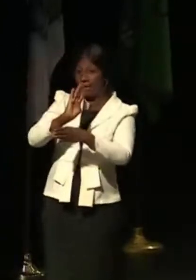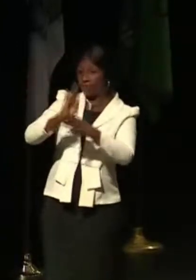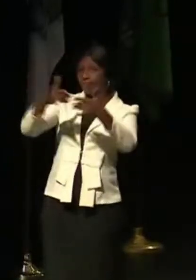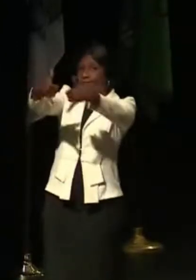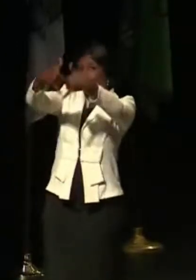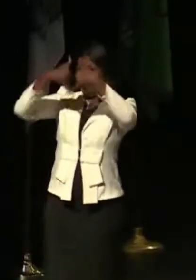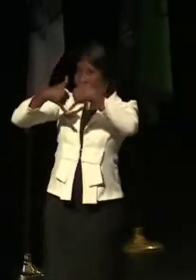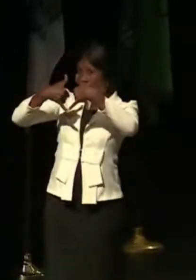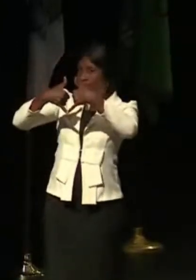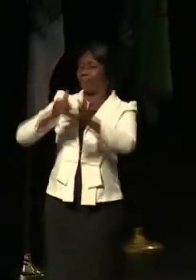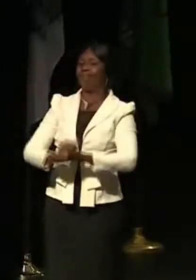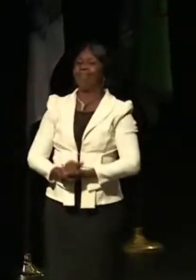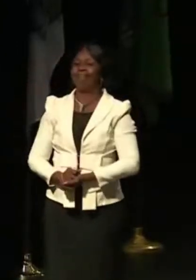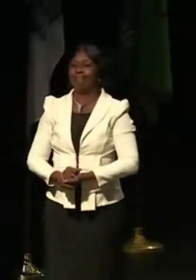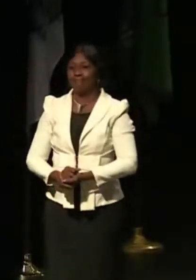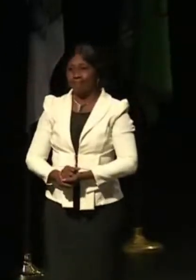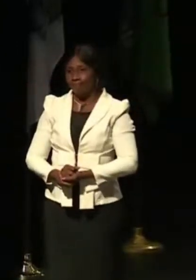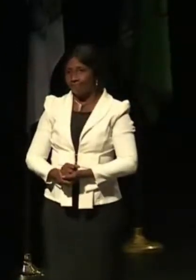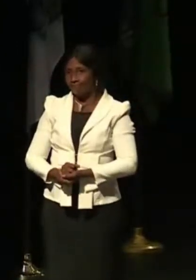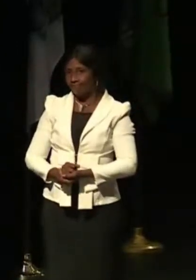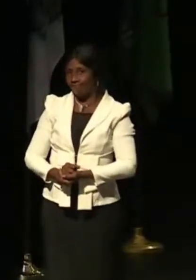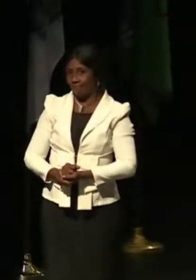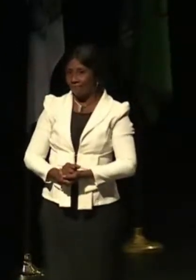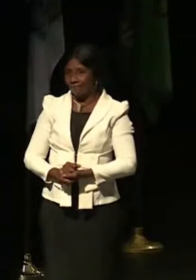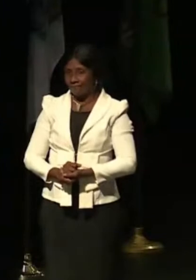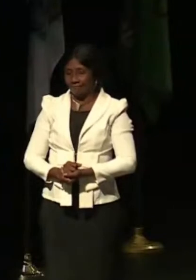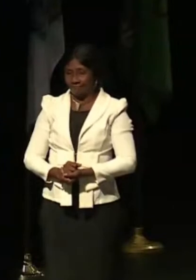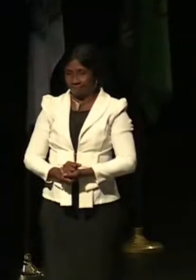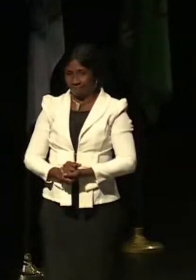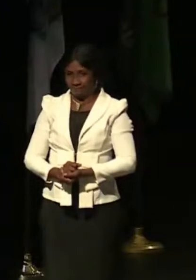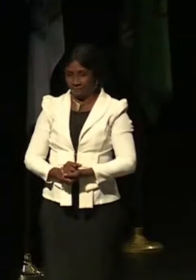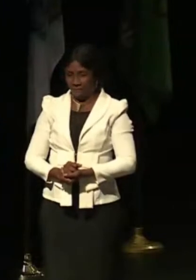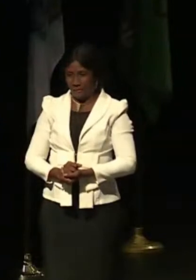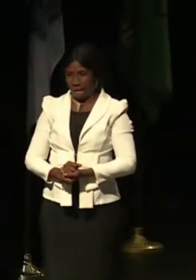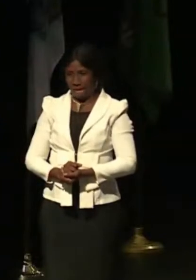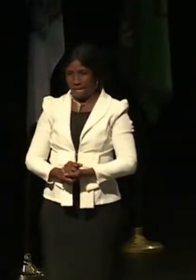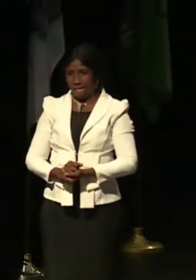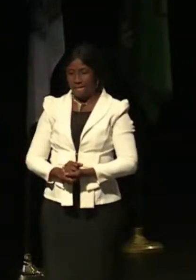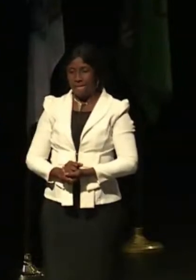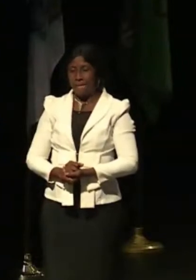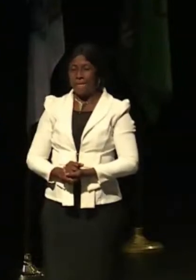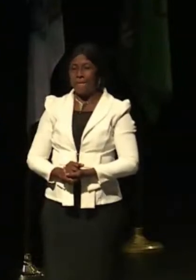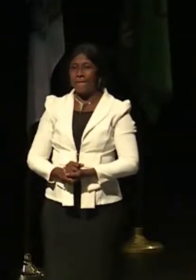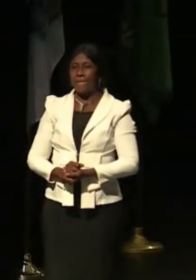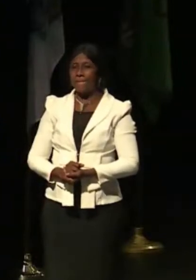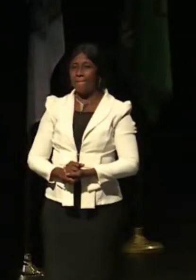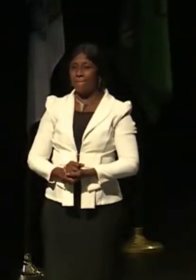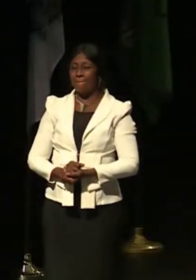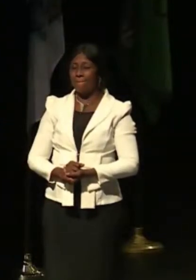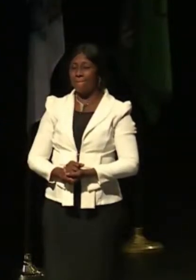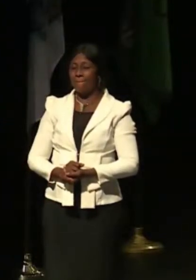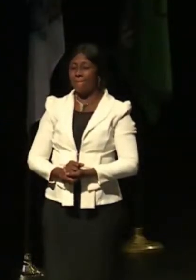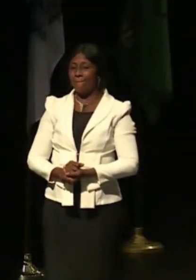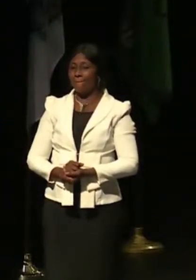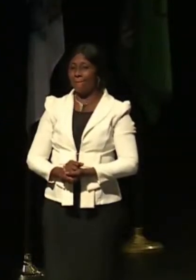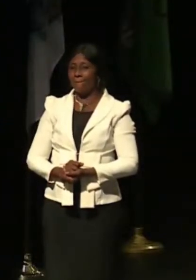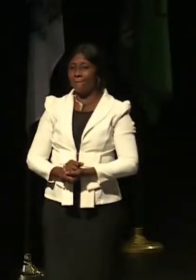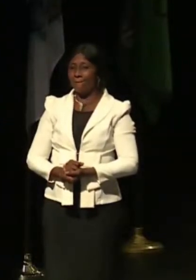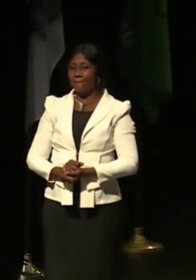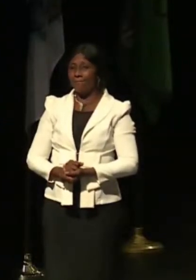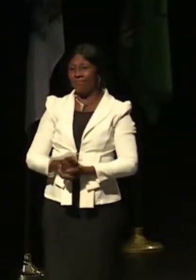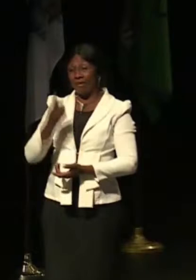SAWA Business Association, and the Supermarket Association of Trinidad and Tobago for